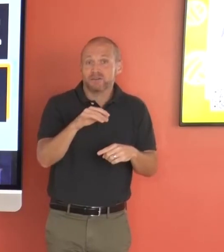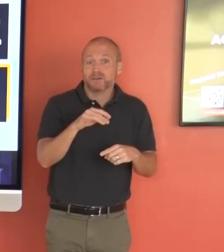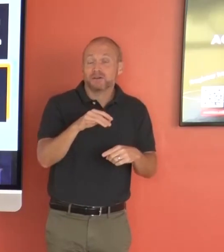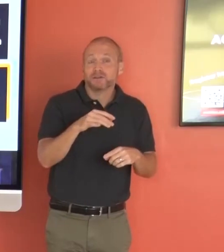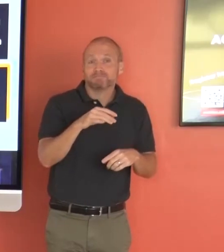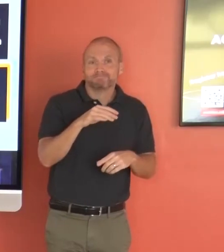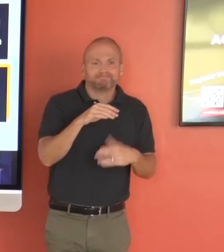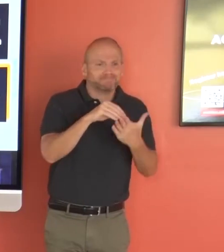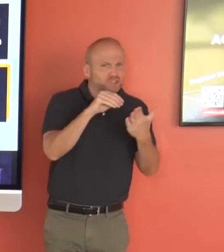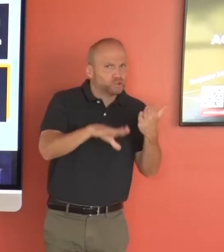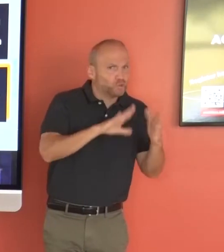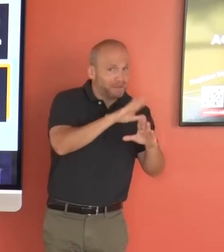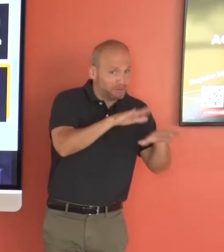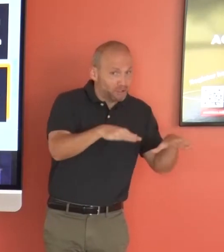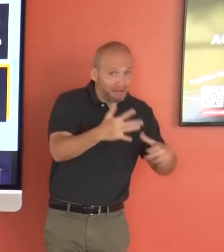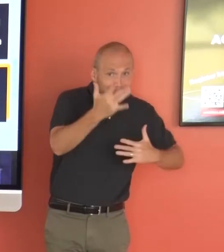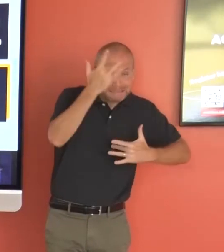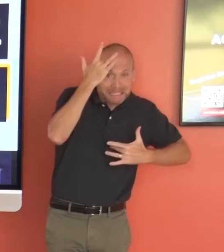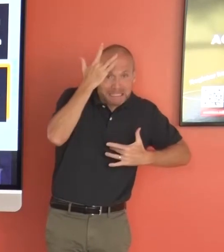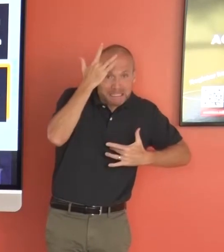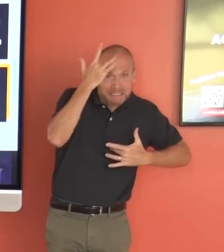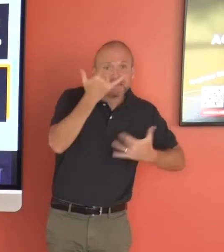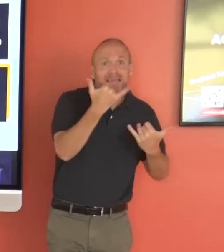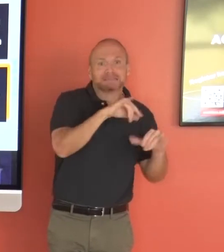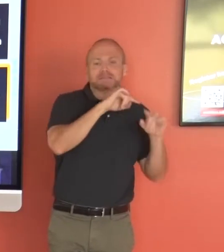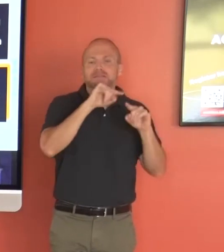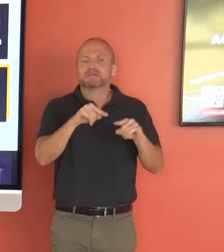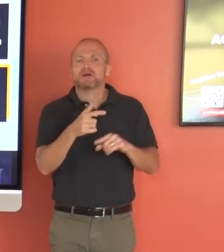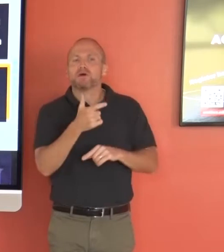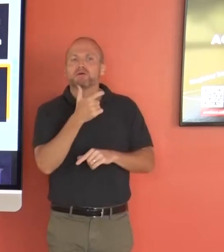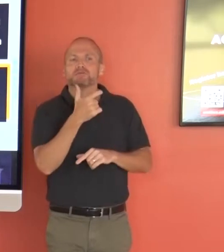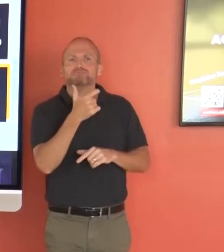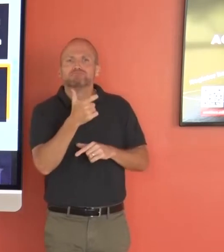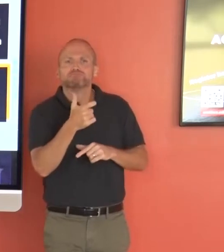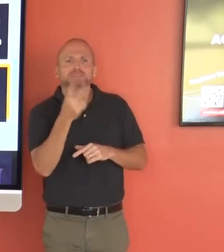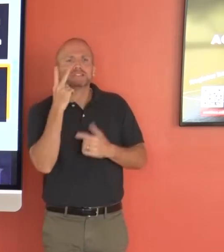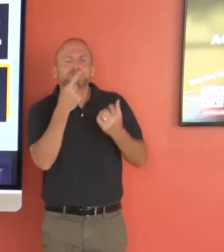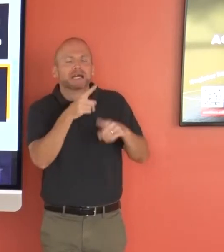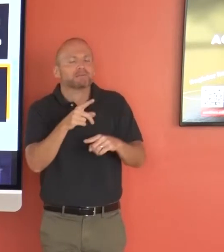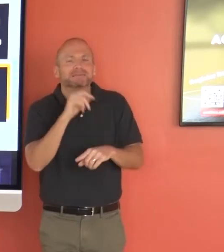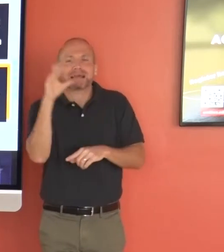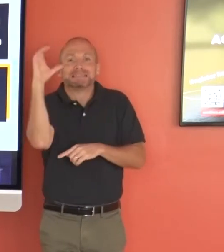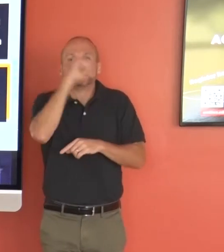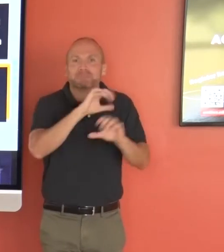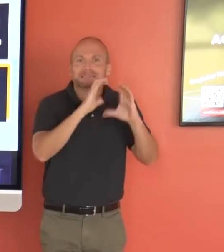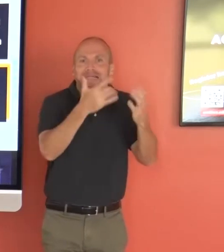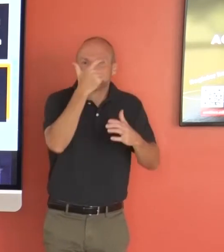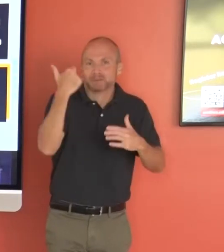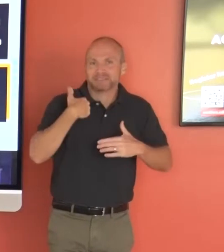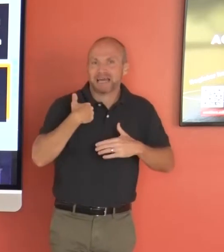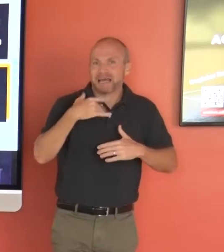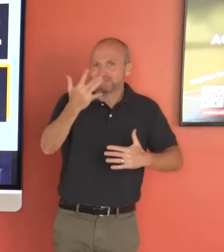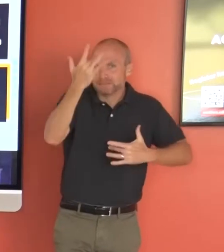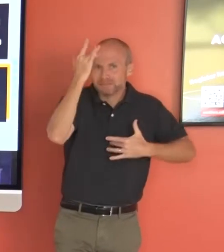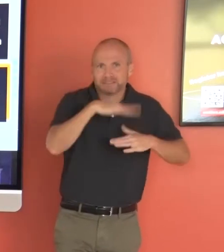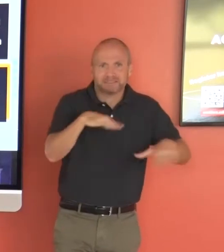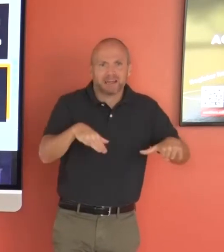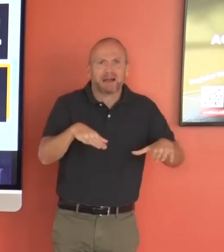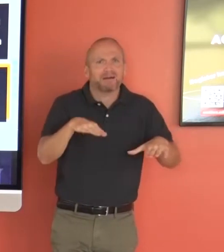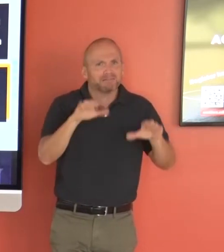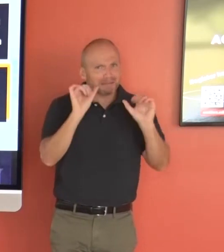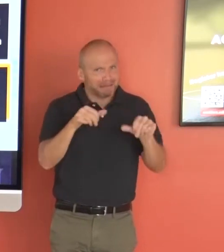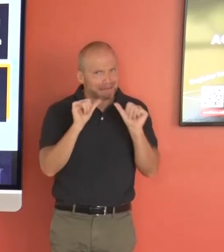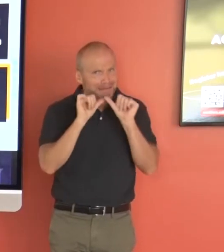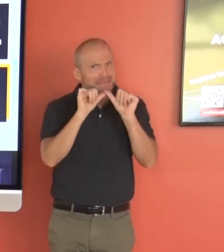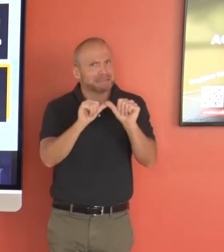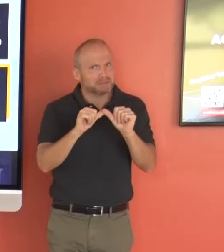and it's not a second class experience. They don't have to miss two classes because a child is sick. They can continue to make progress in our class. We